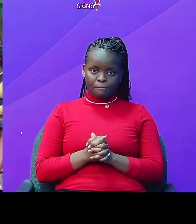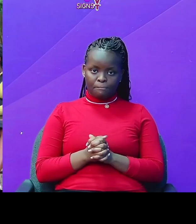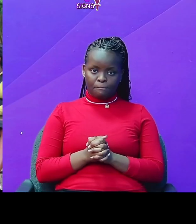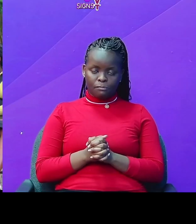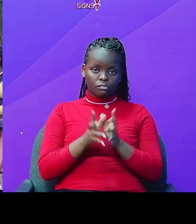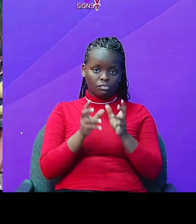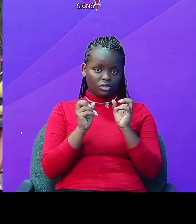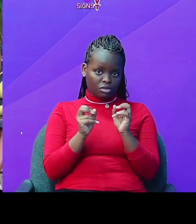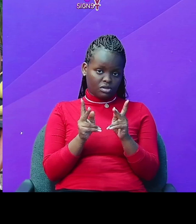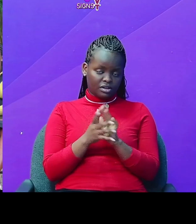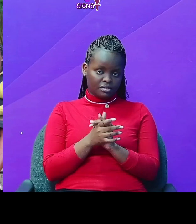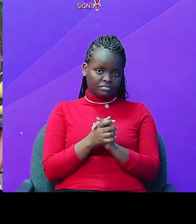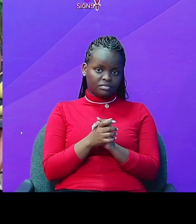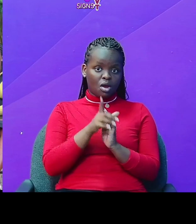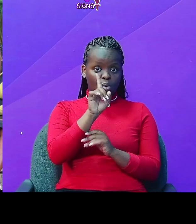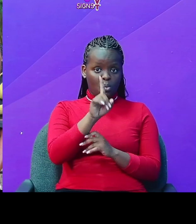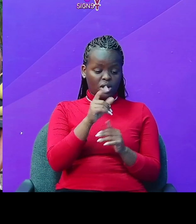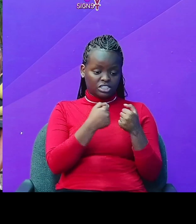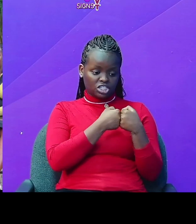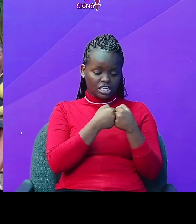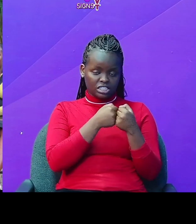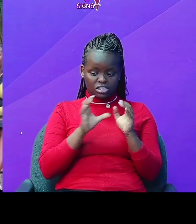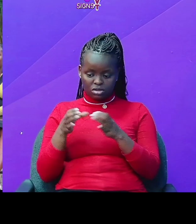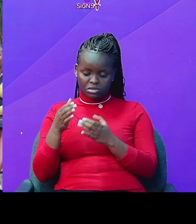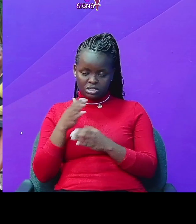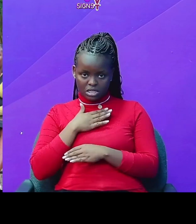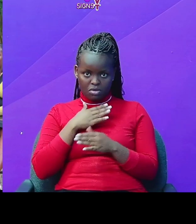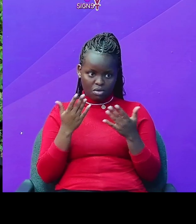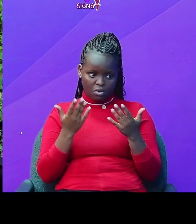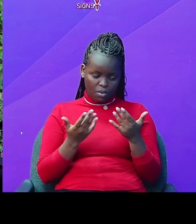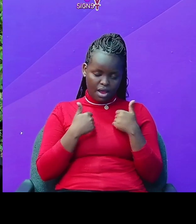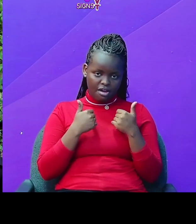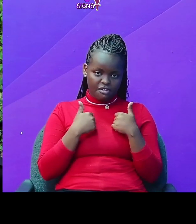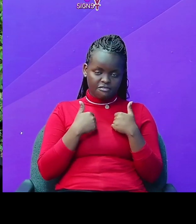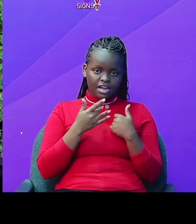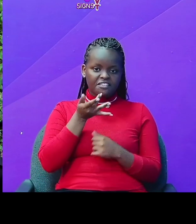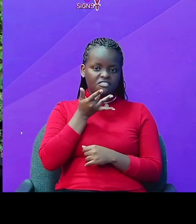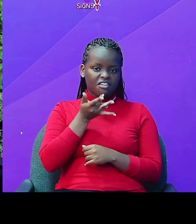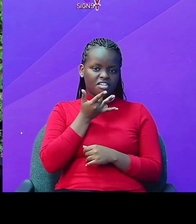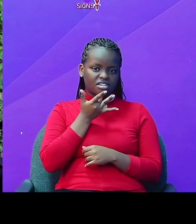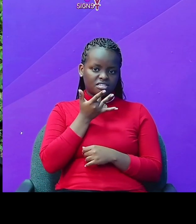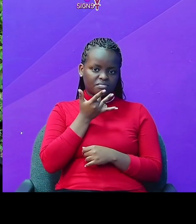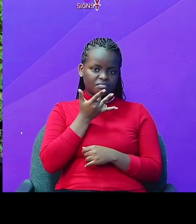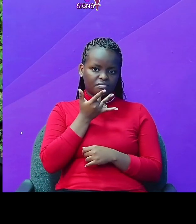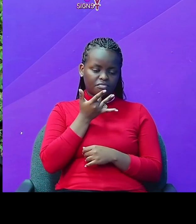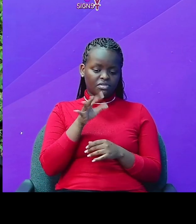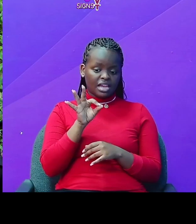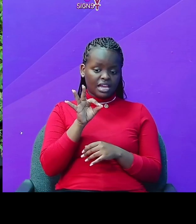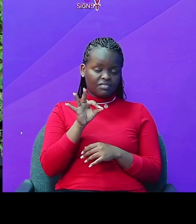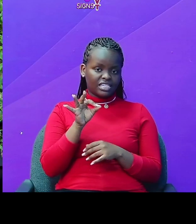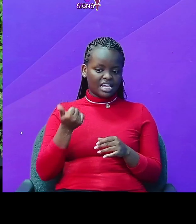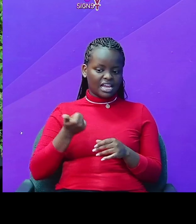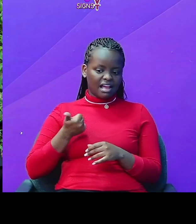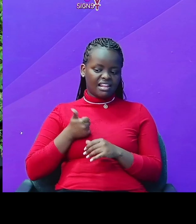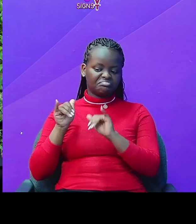Okay, so one of the challenges in our community is whereby there is favorism, whereby you find the girl child usually stays at